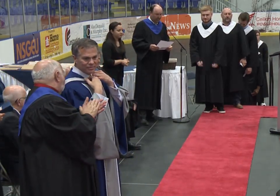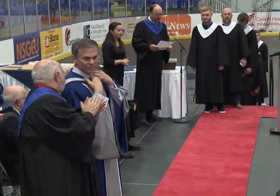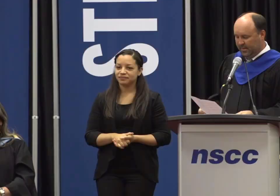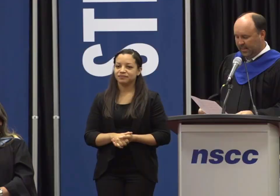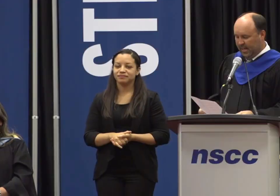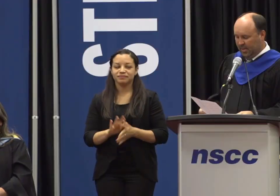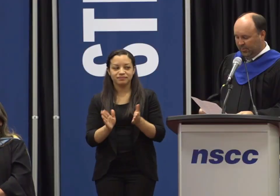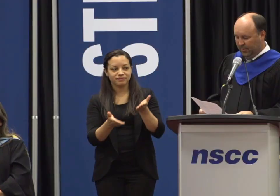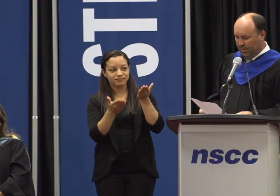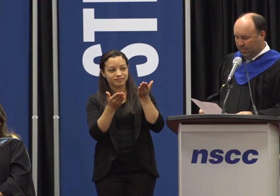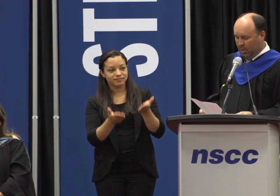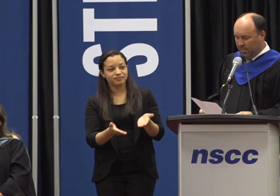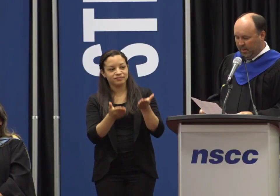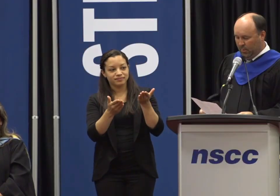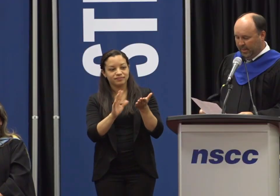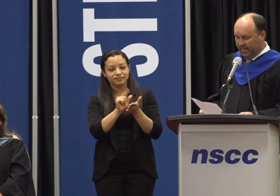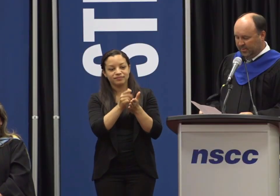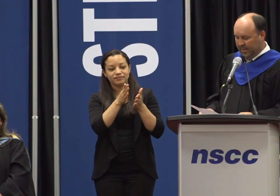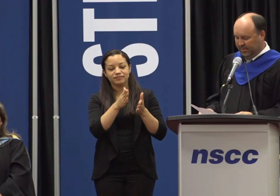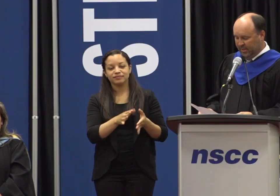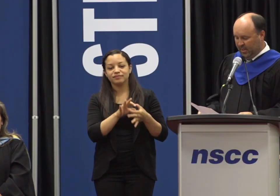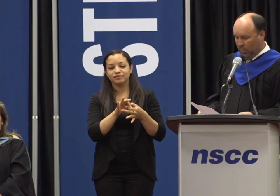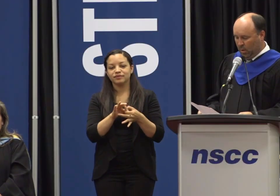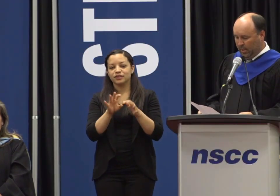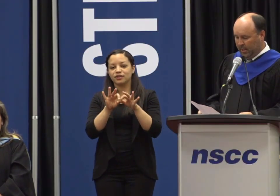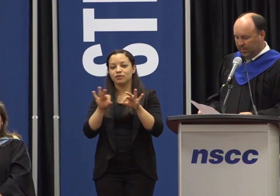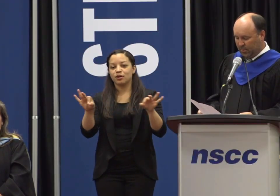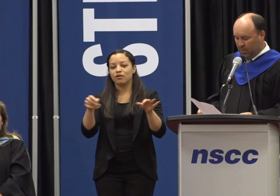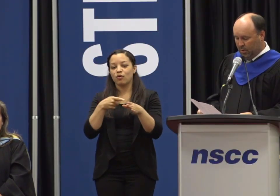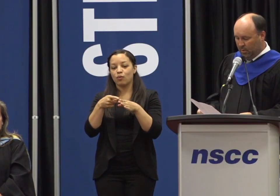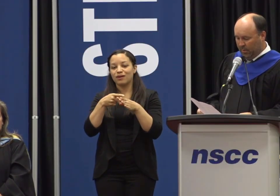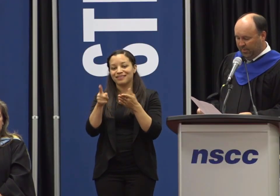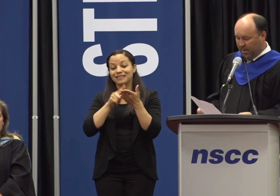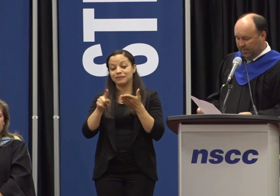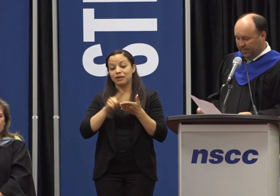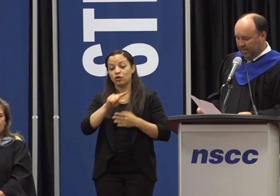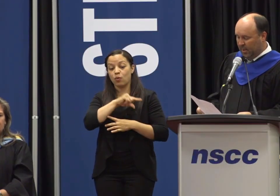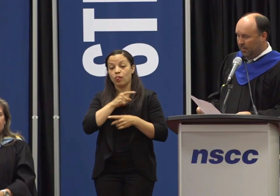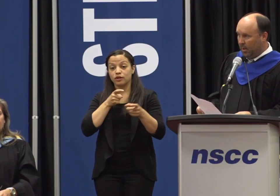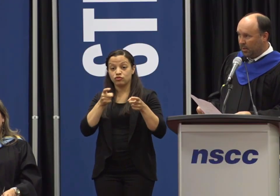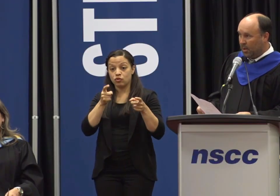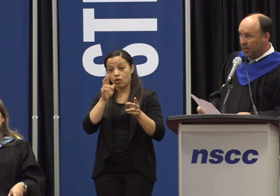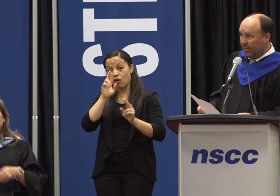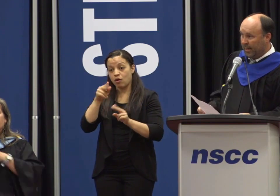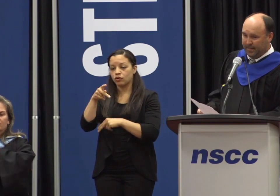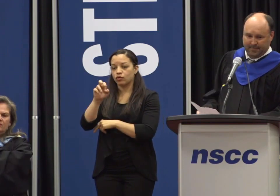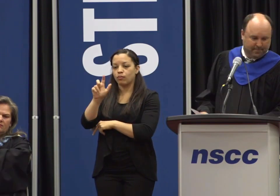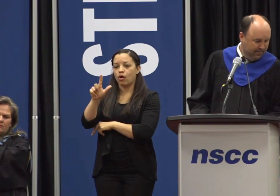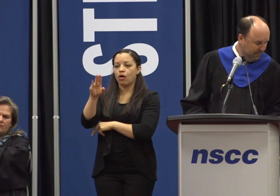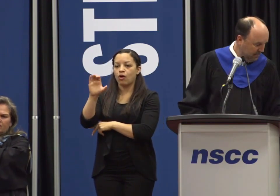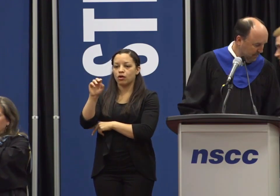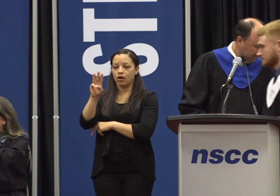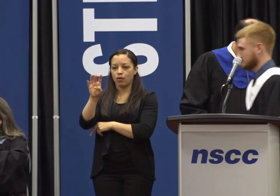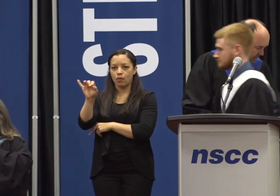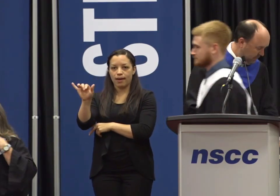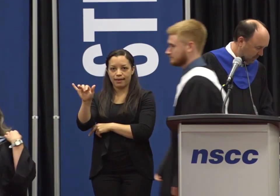Mr. President, the candidates for the diploma in welding inspection and quality control with honors, Paul Conway.